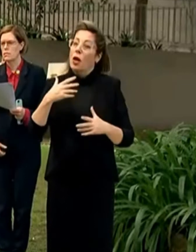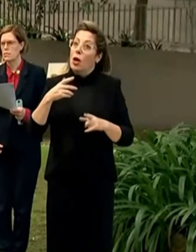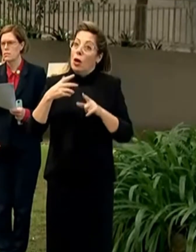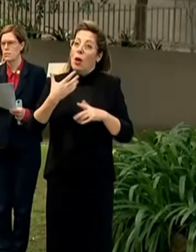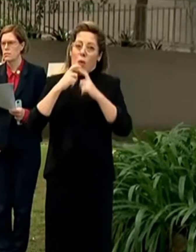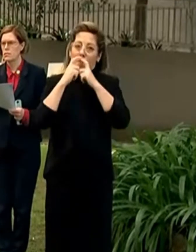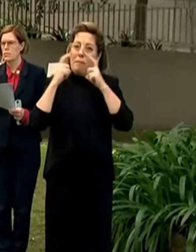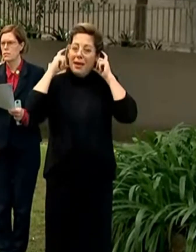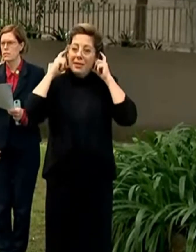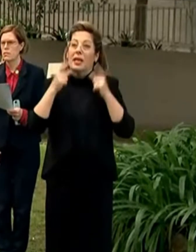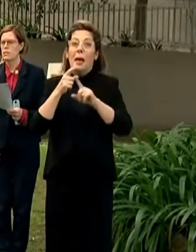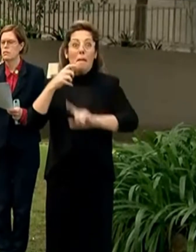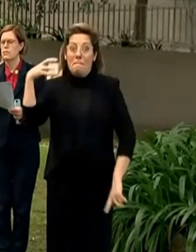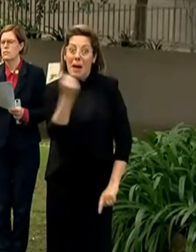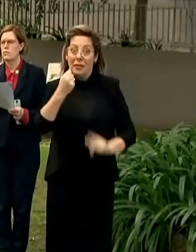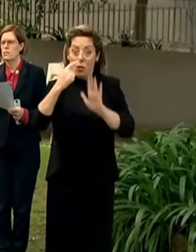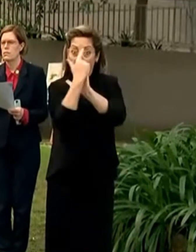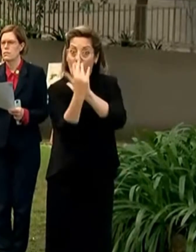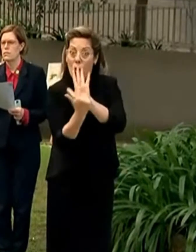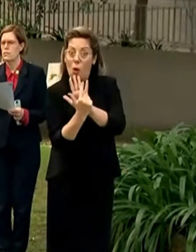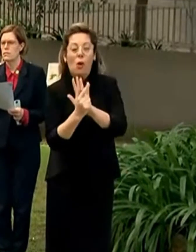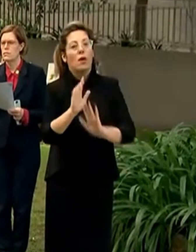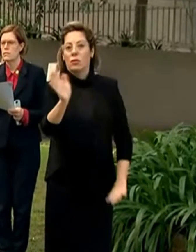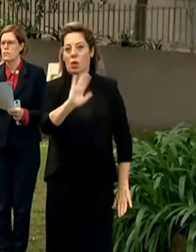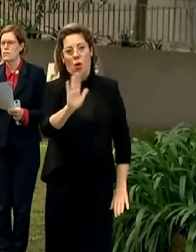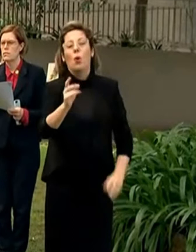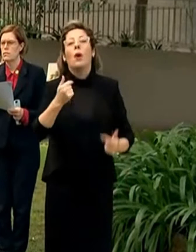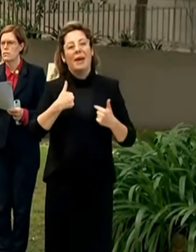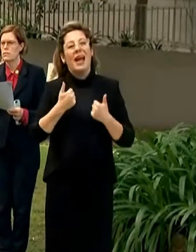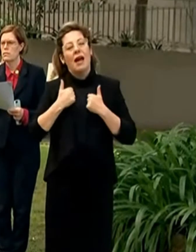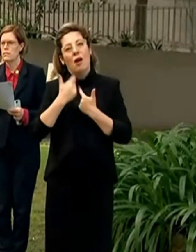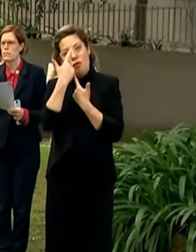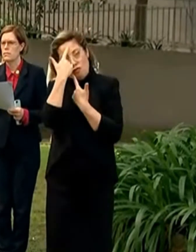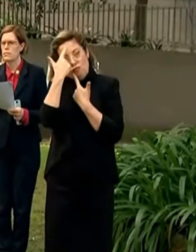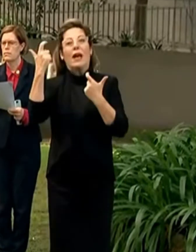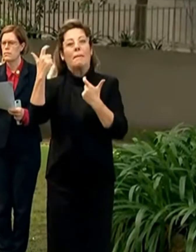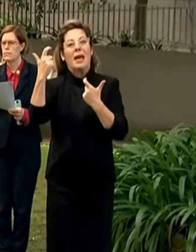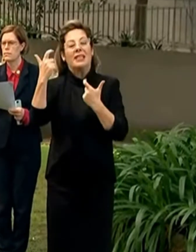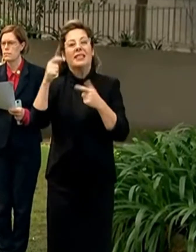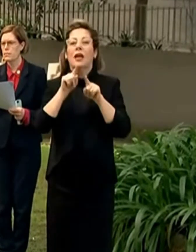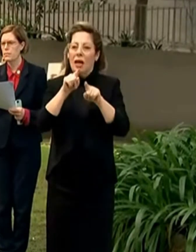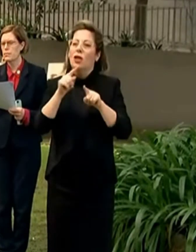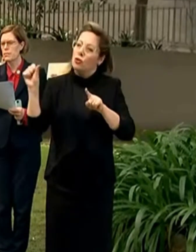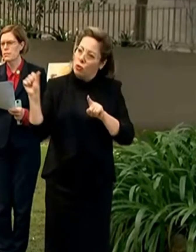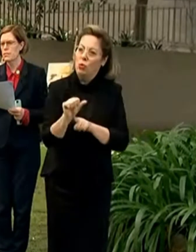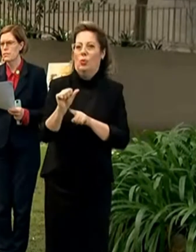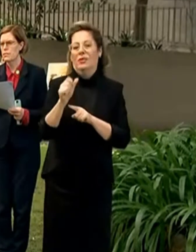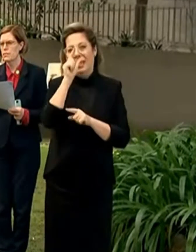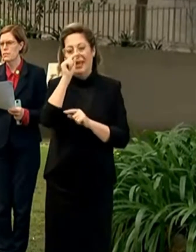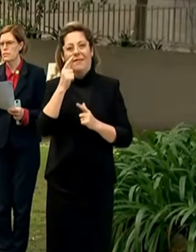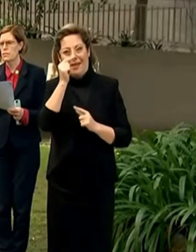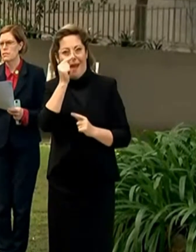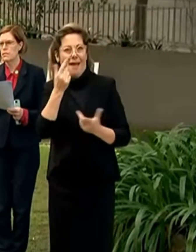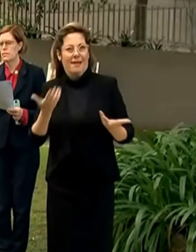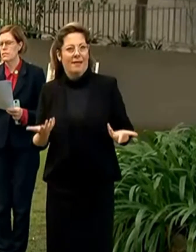not compulsory, but it is a strong recommendation from health, given where we are in the pandemic, given the risk posed from